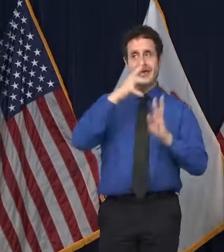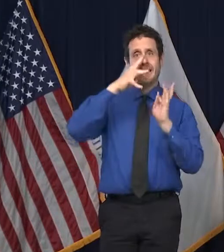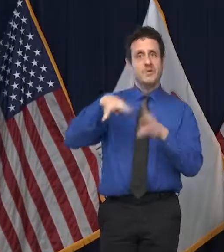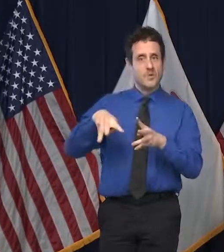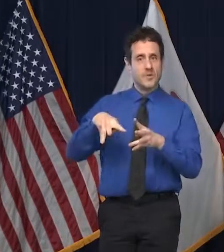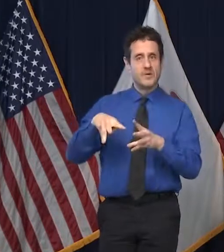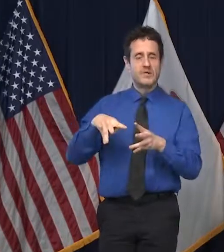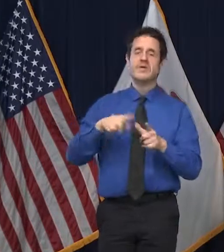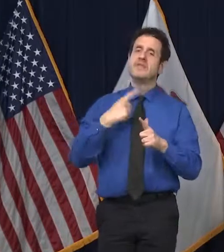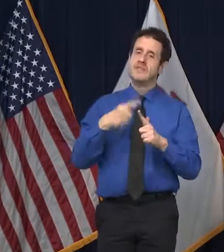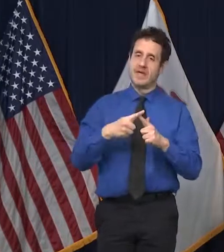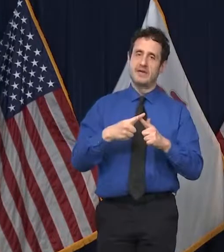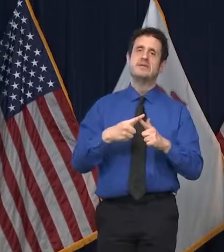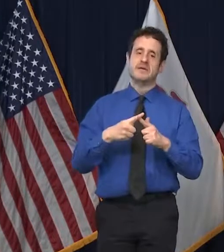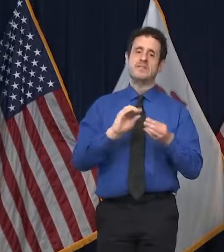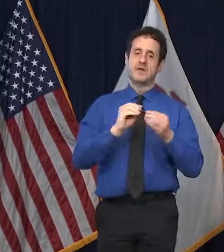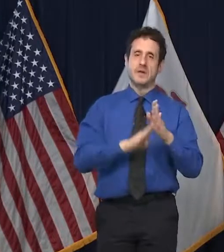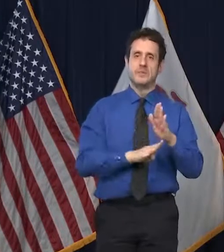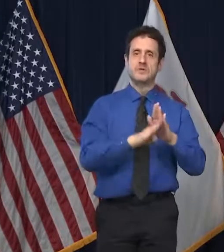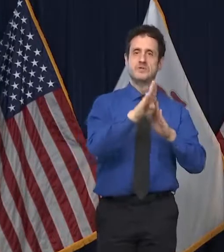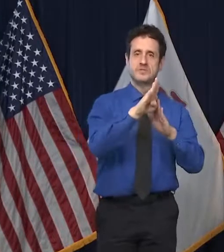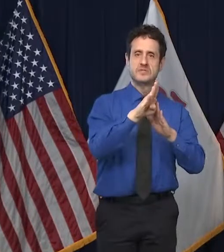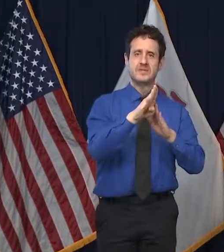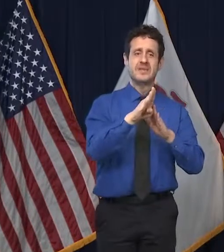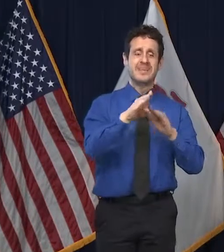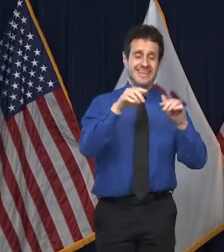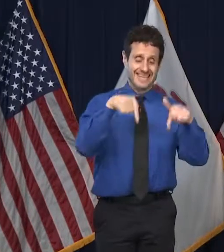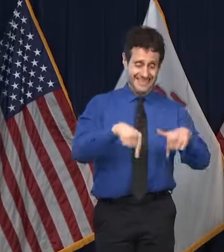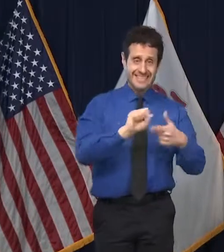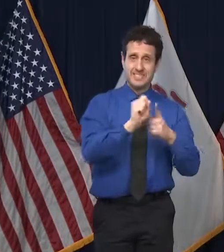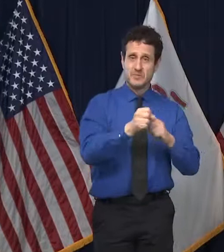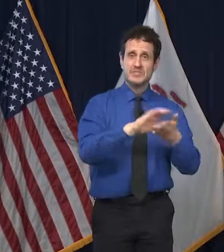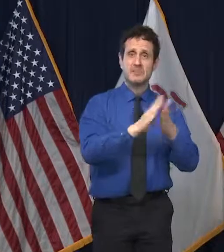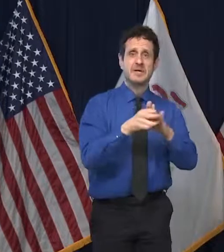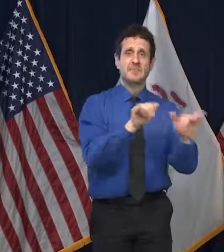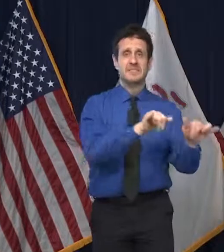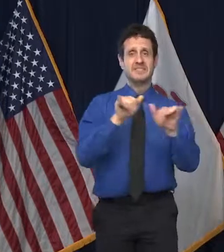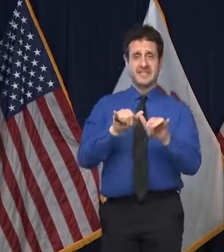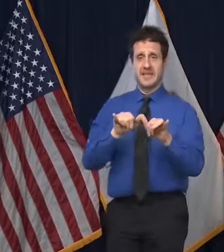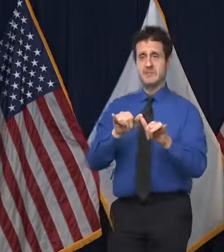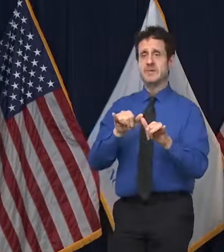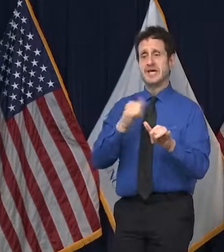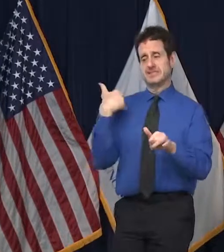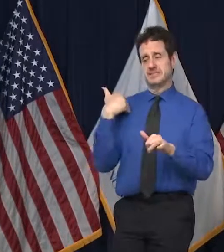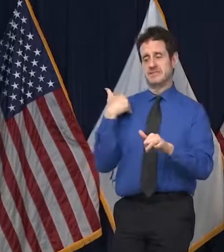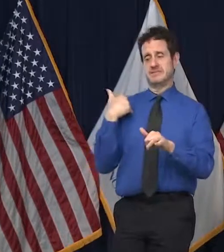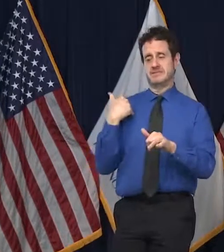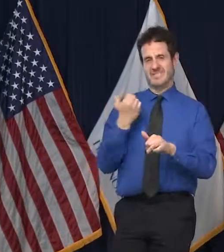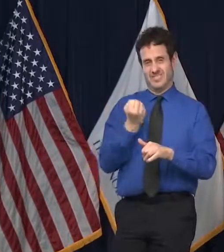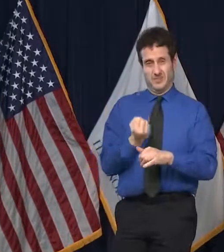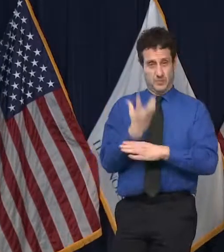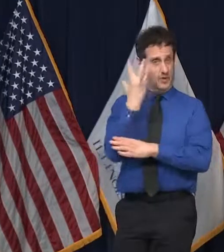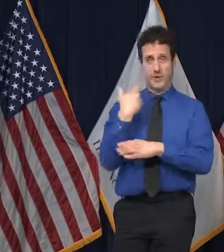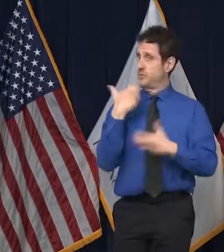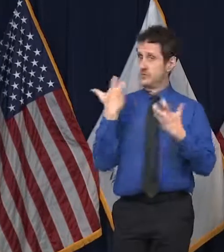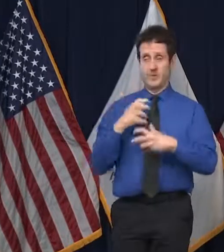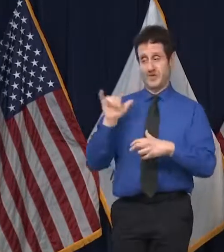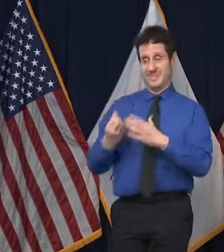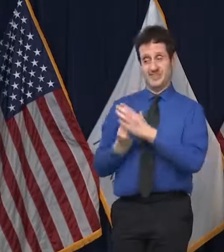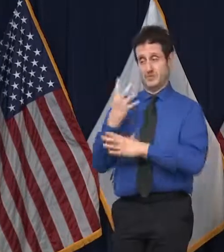were last spring. Let's not let that happen. With that, I'll turn it over to Dr.